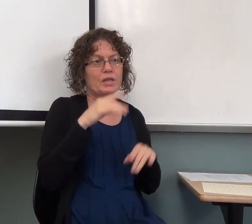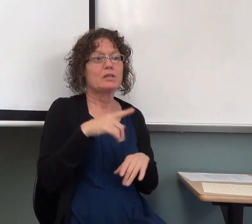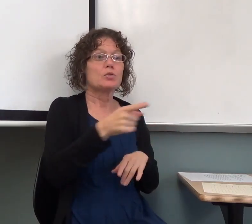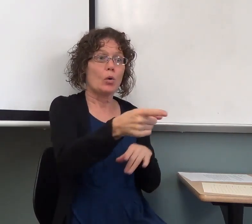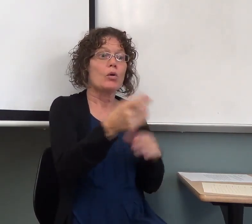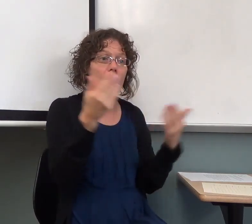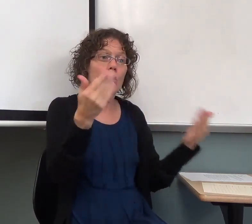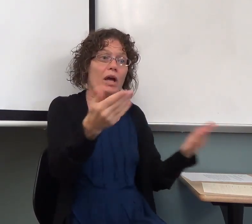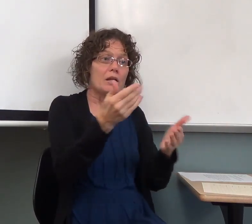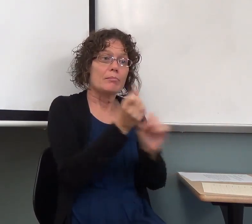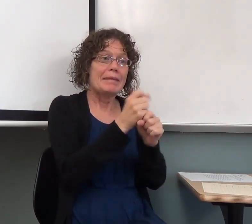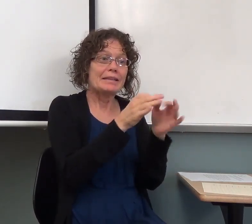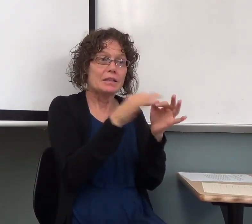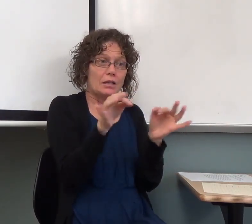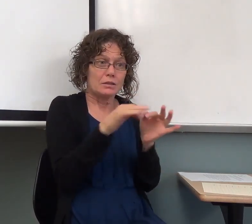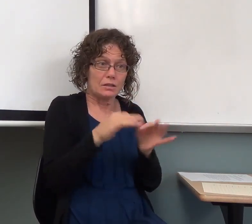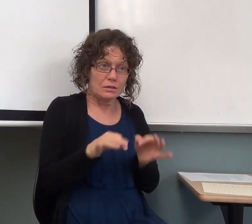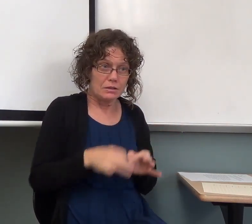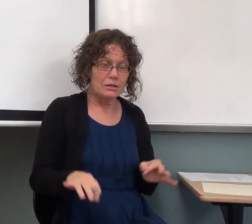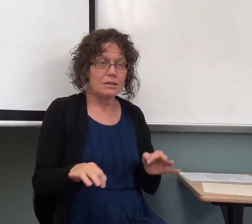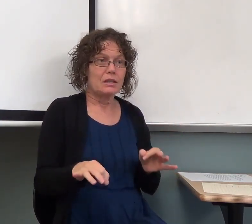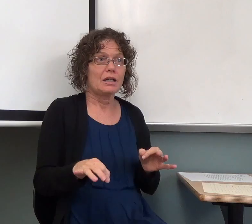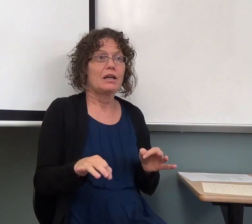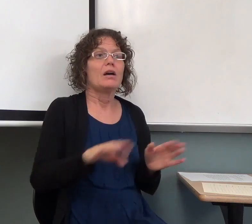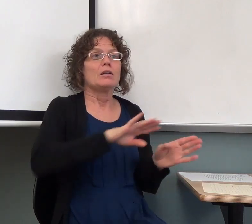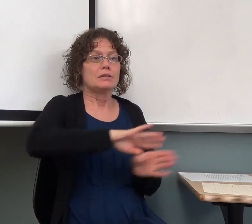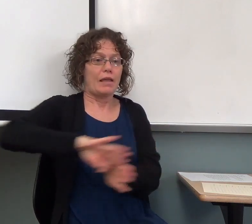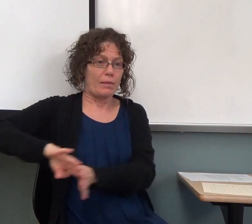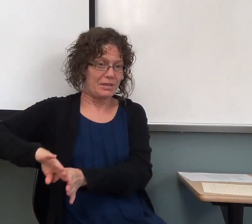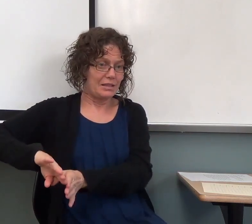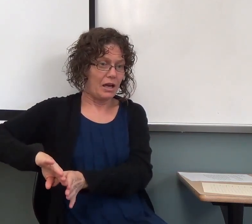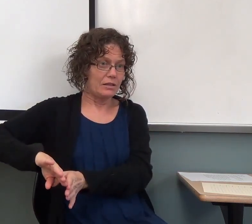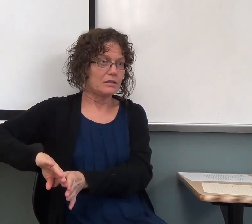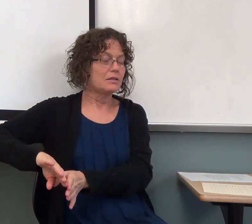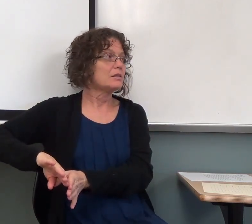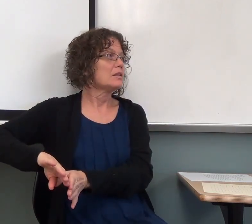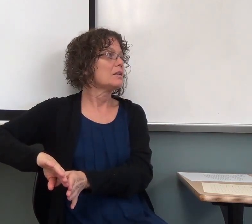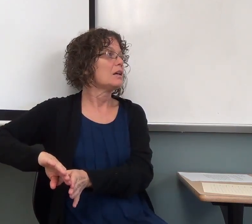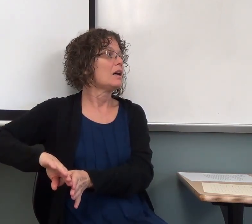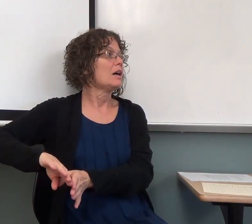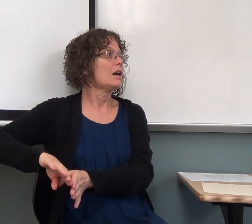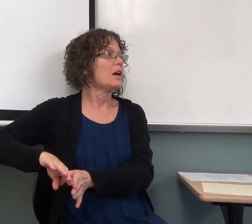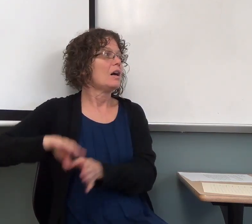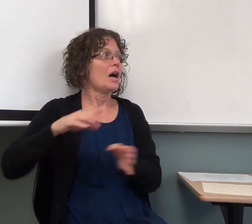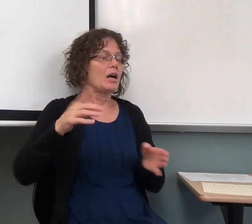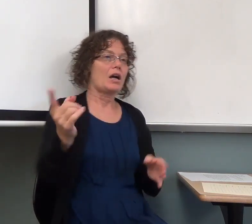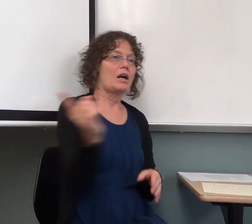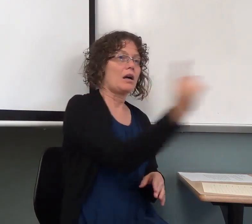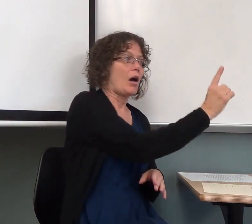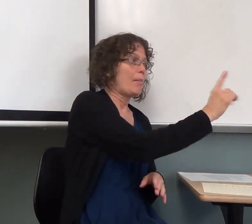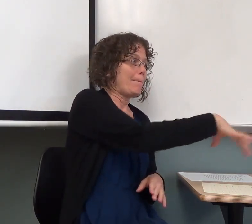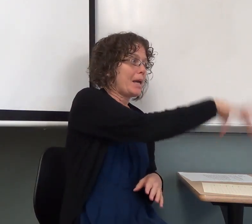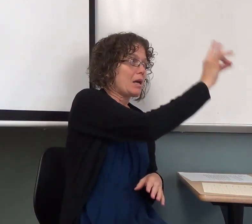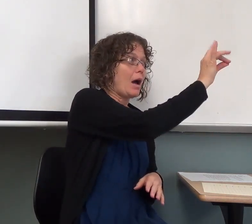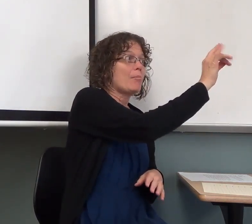sentences, okay, I want you to set them aside, okay? And then I want you to come and get one of these. And that's